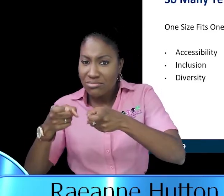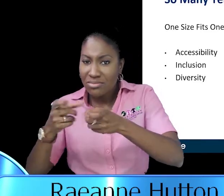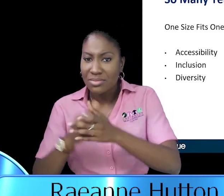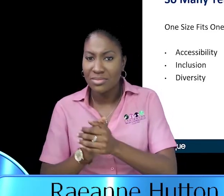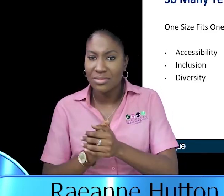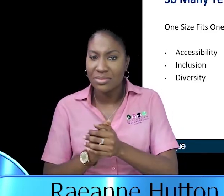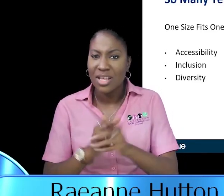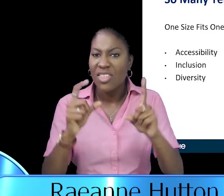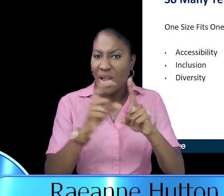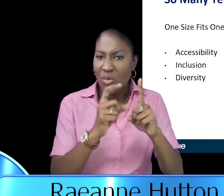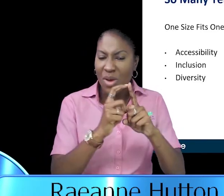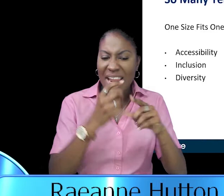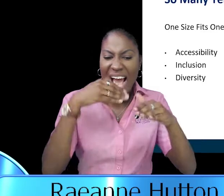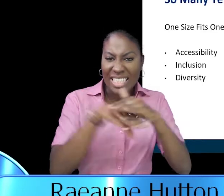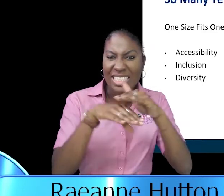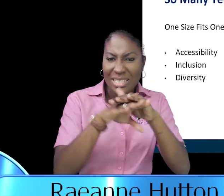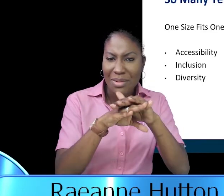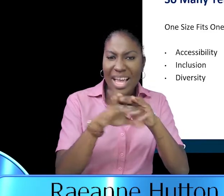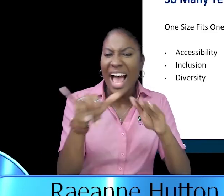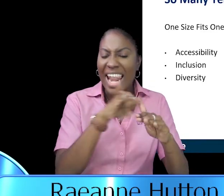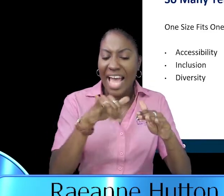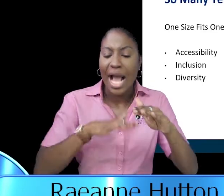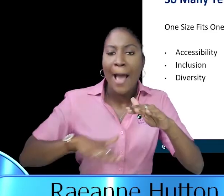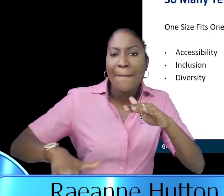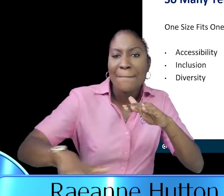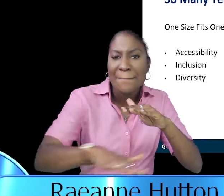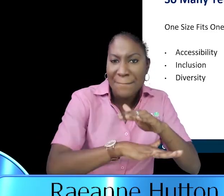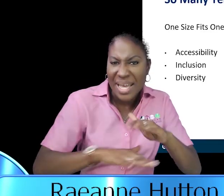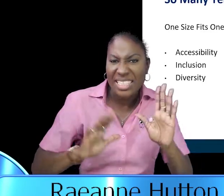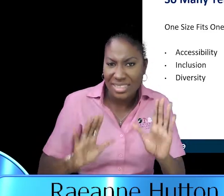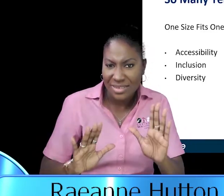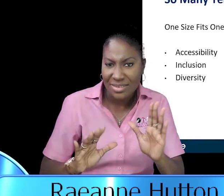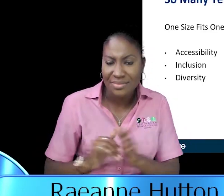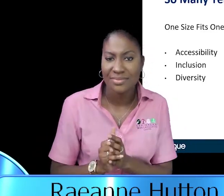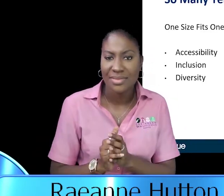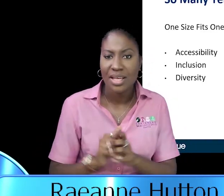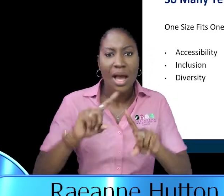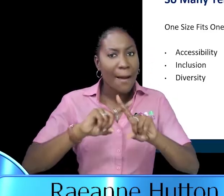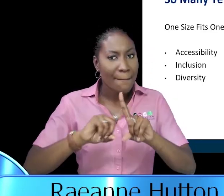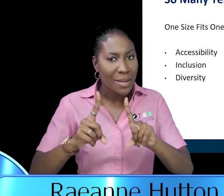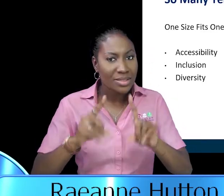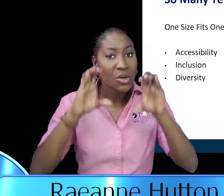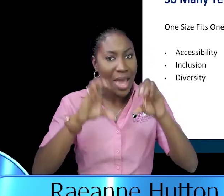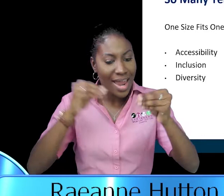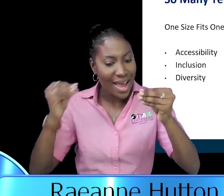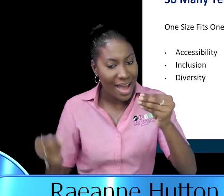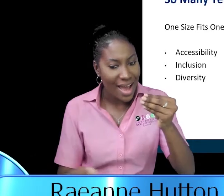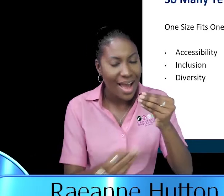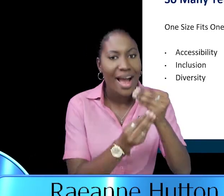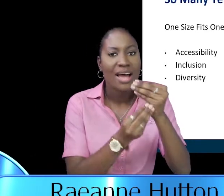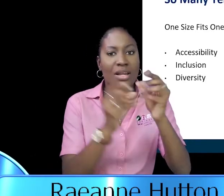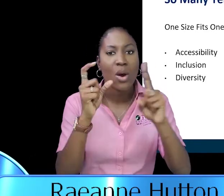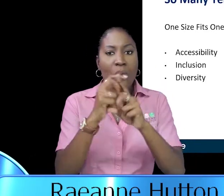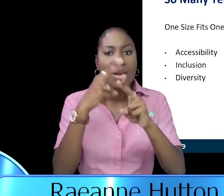They can. It's sort of the baseline. And along with accessibility goes the word